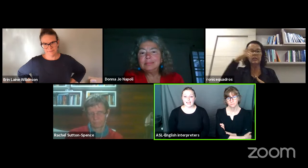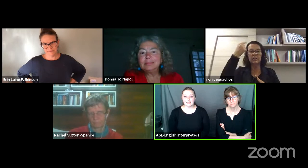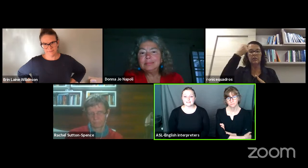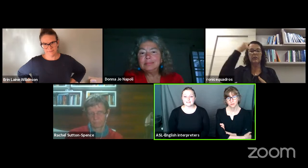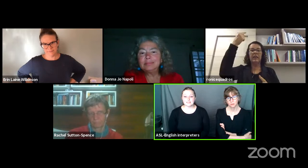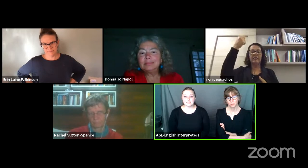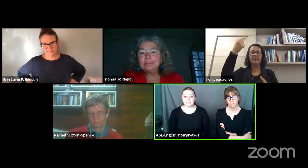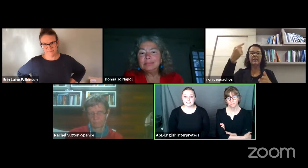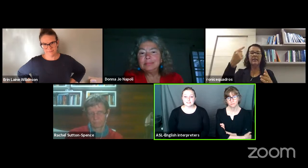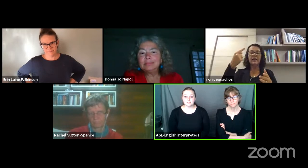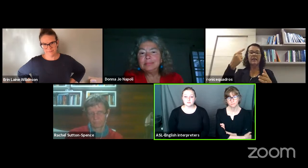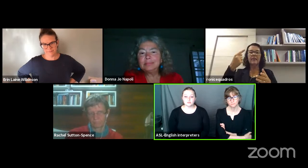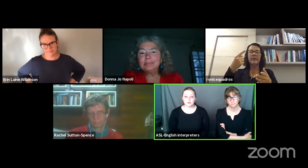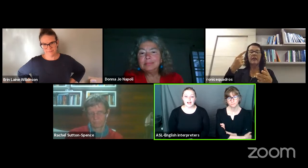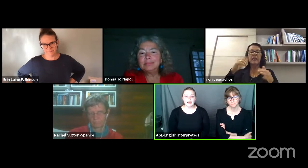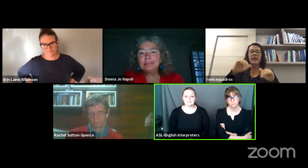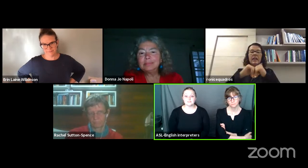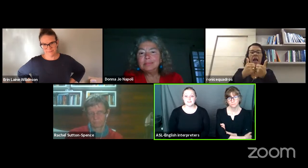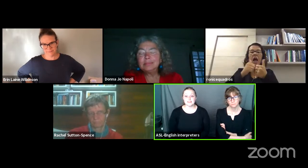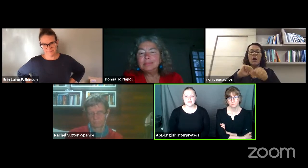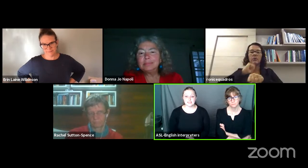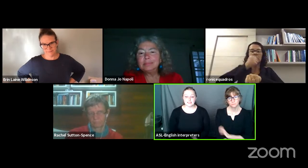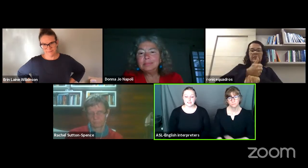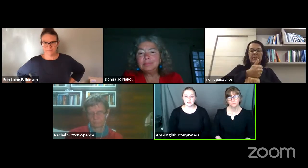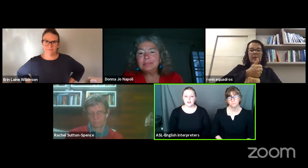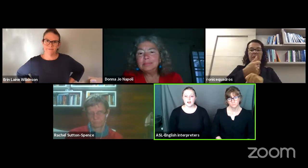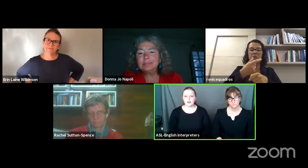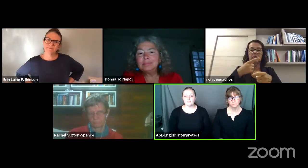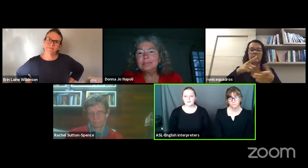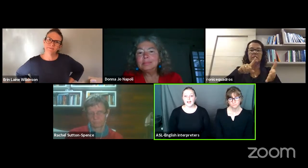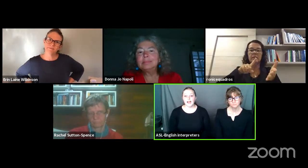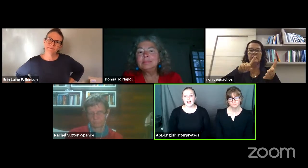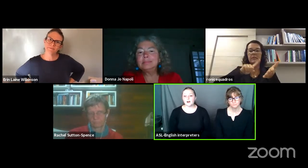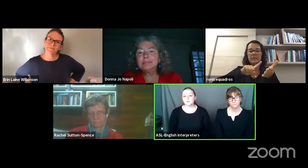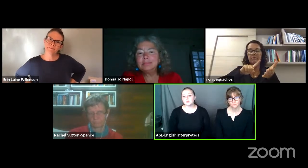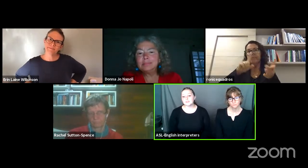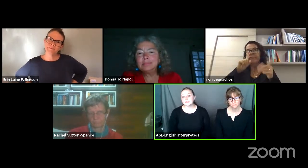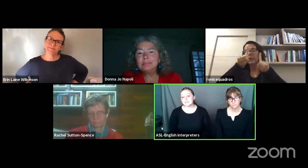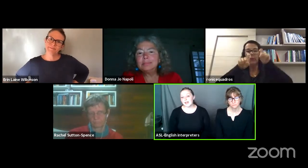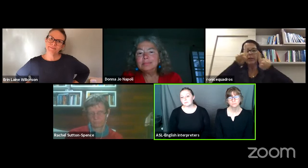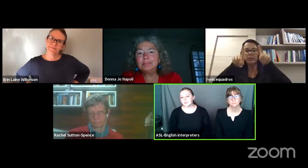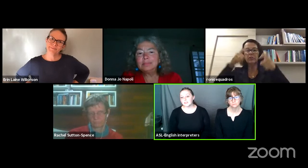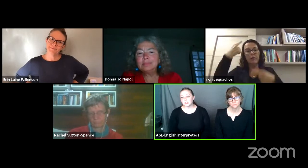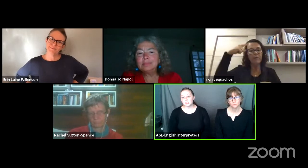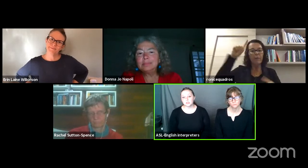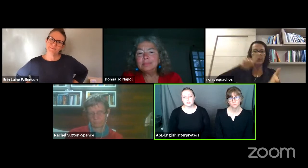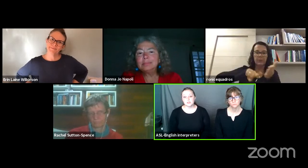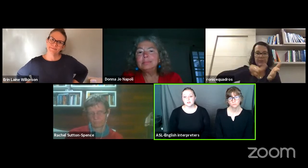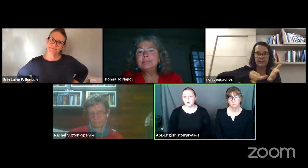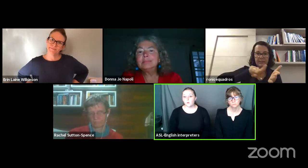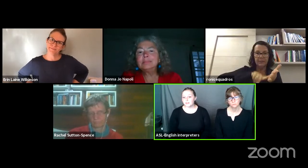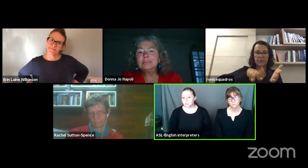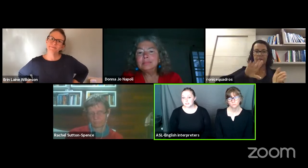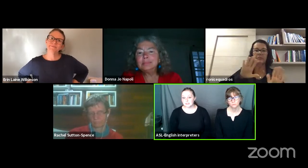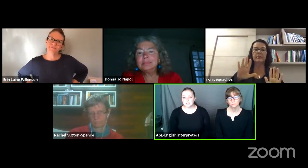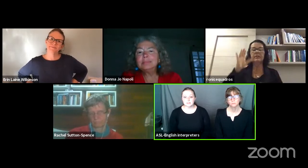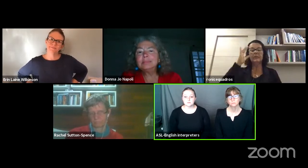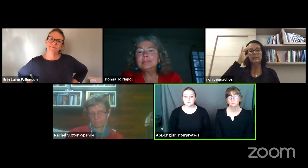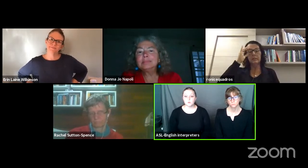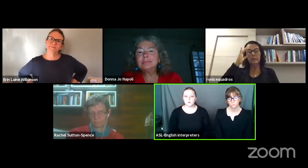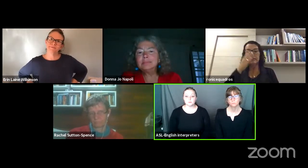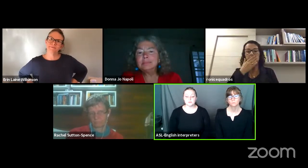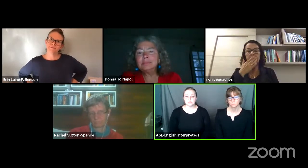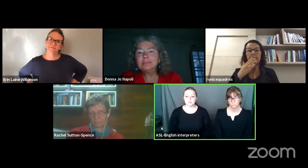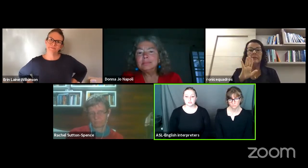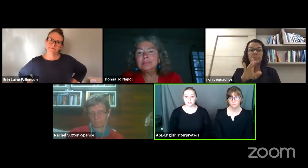sometimes can drive the thinking of how to establish